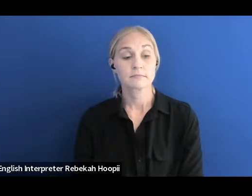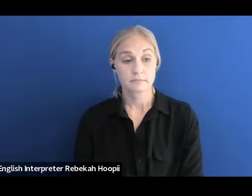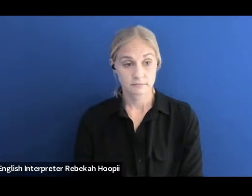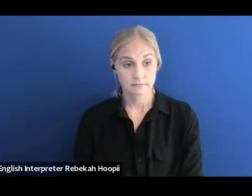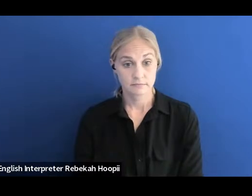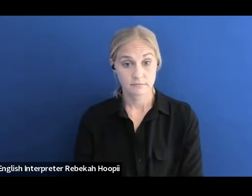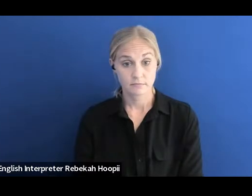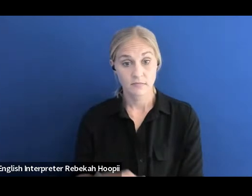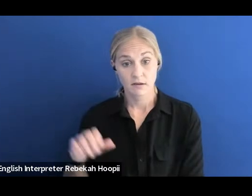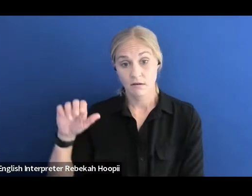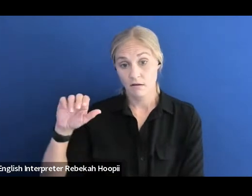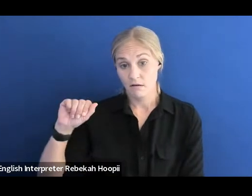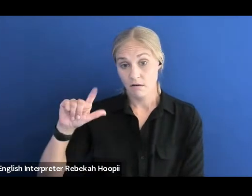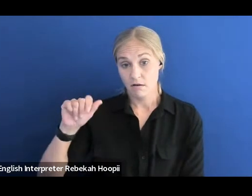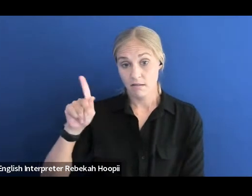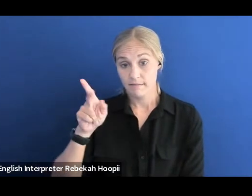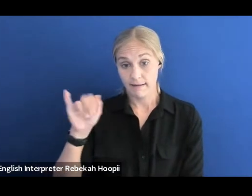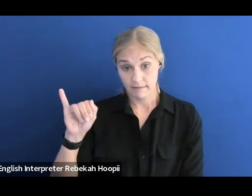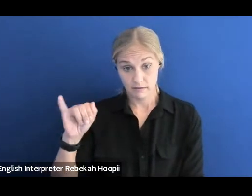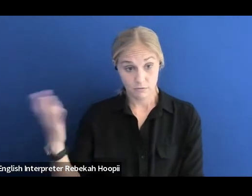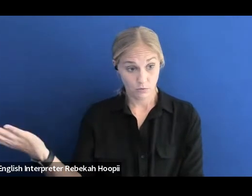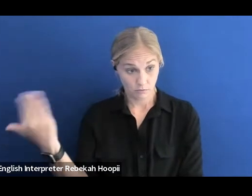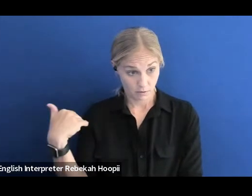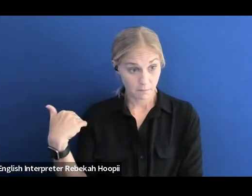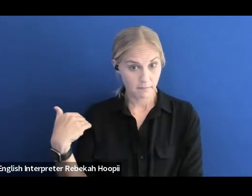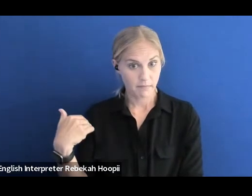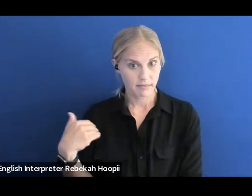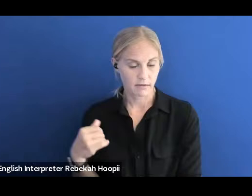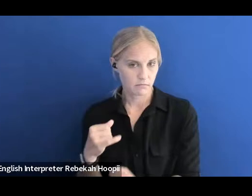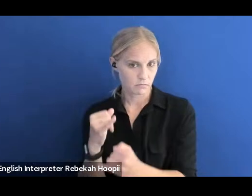Alakai, do you want to come? And then we'll close with Peter.